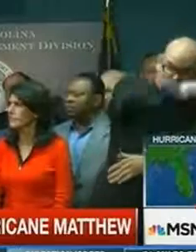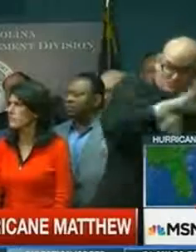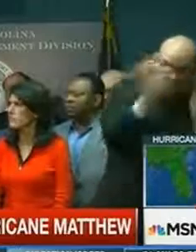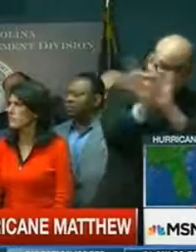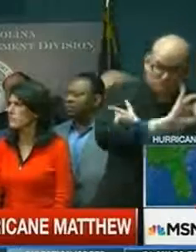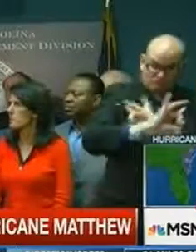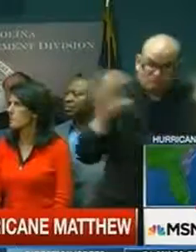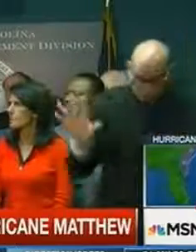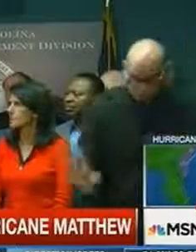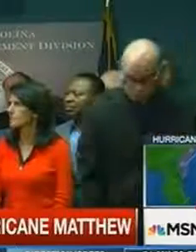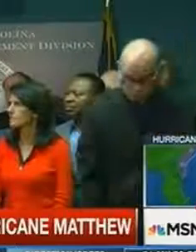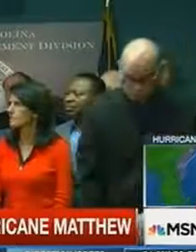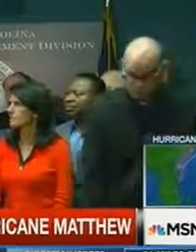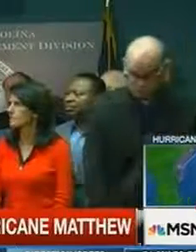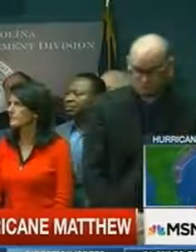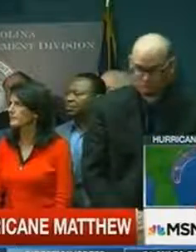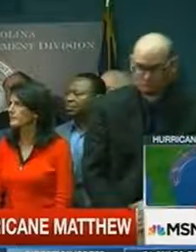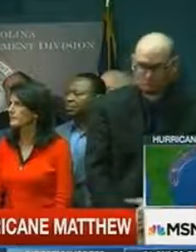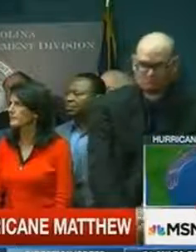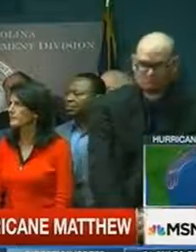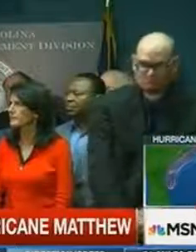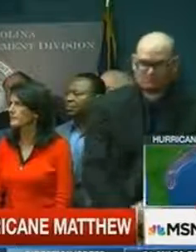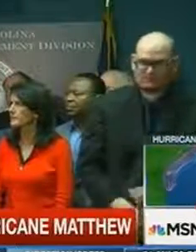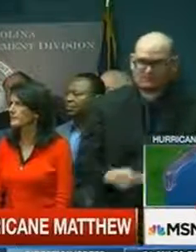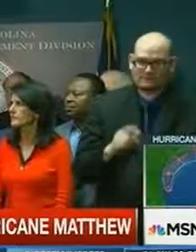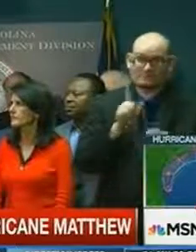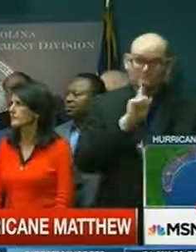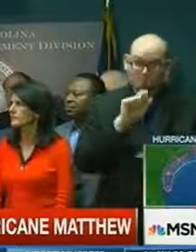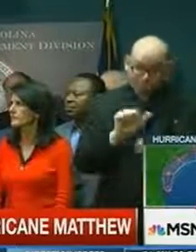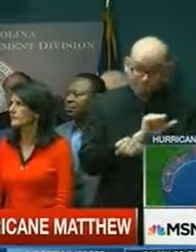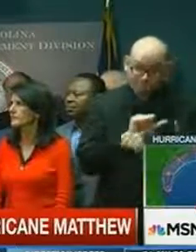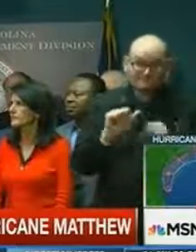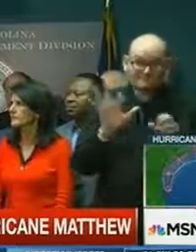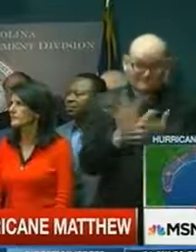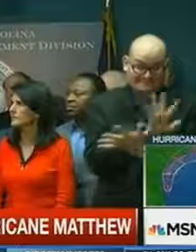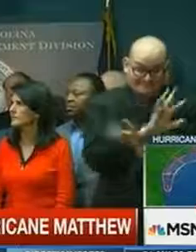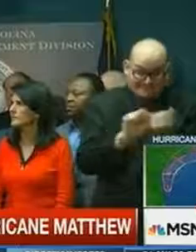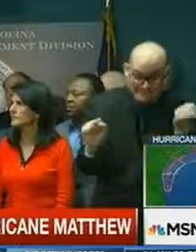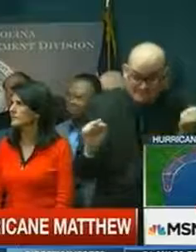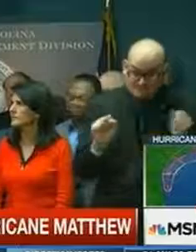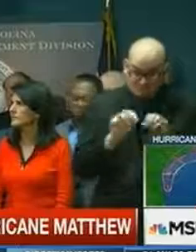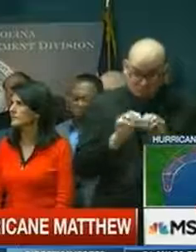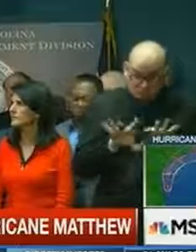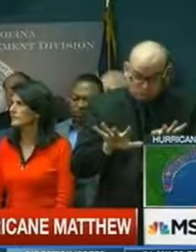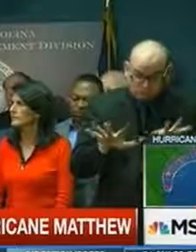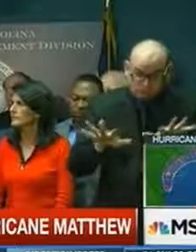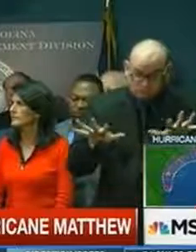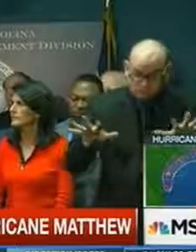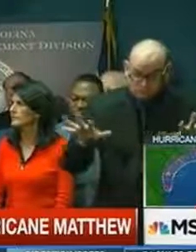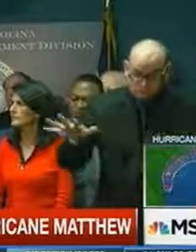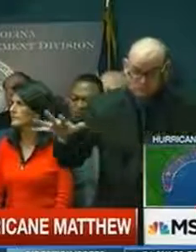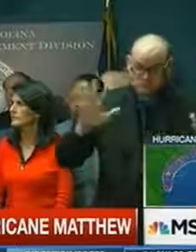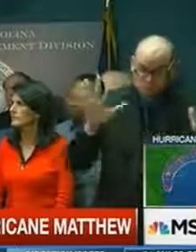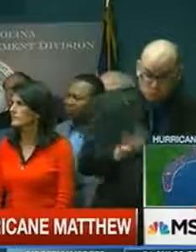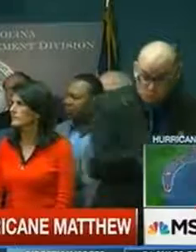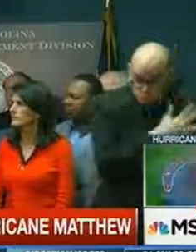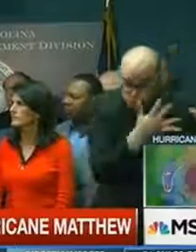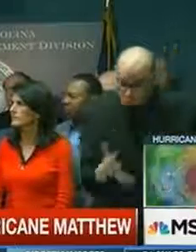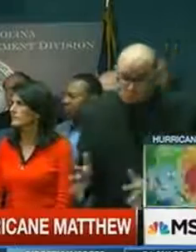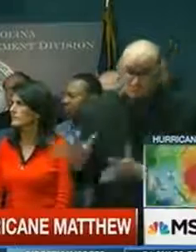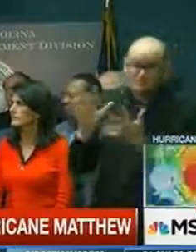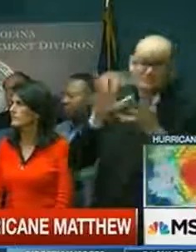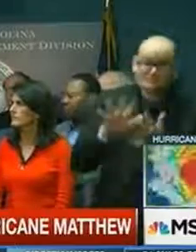In addition, we expect significant damage to coastal structures due to the combination of very high inundation, battering waves, and high tides. Some of the more